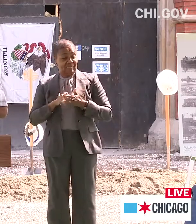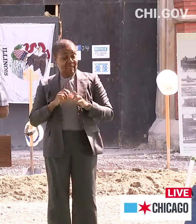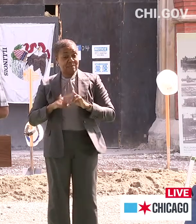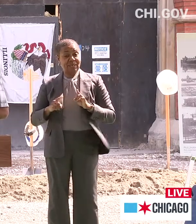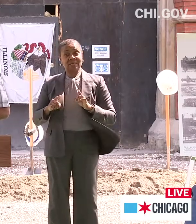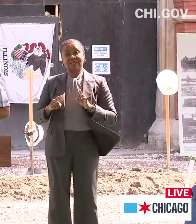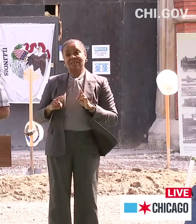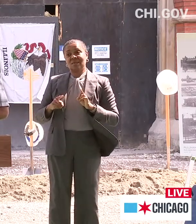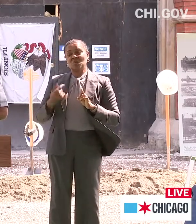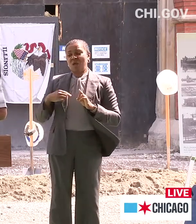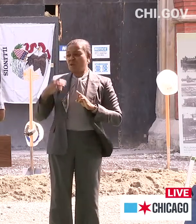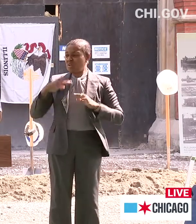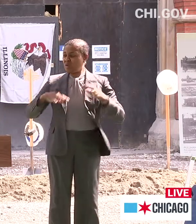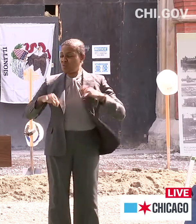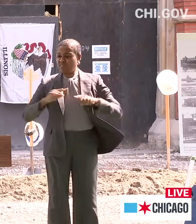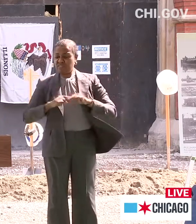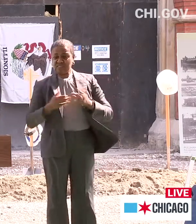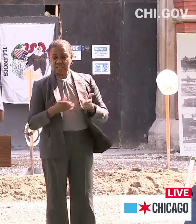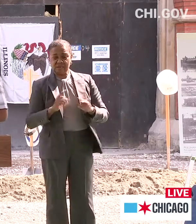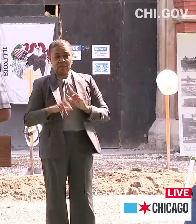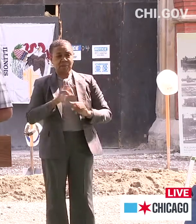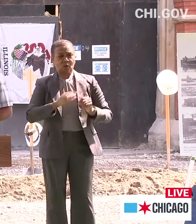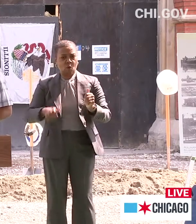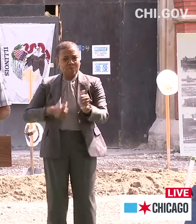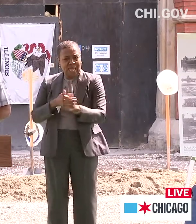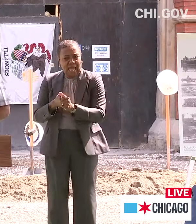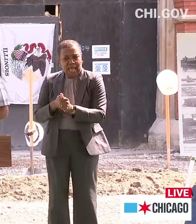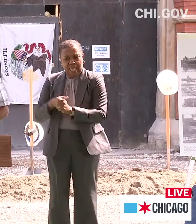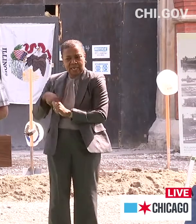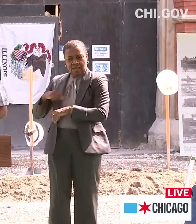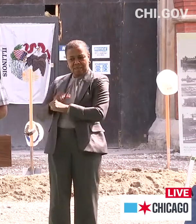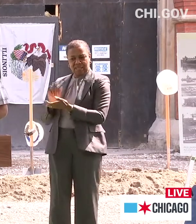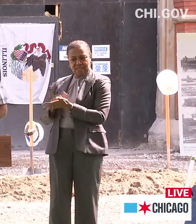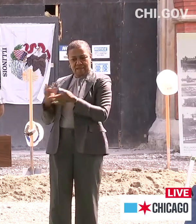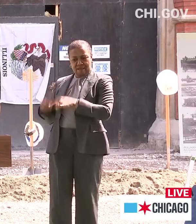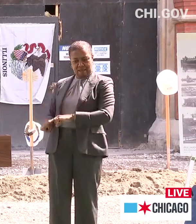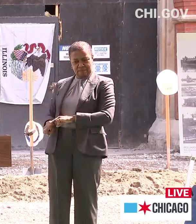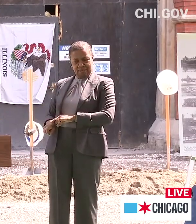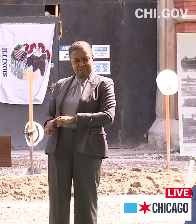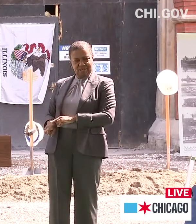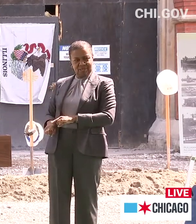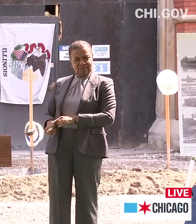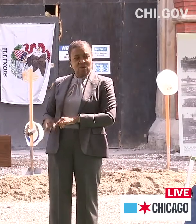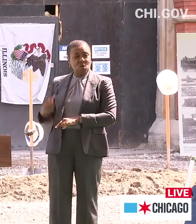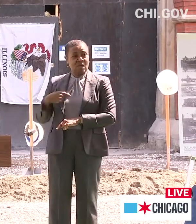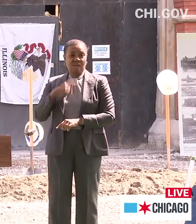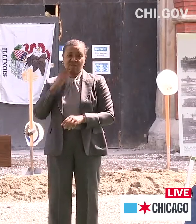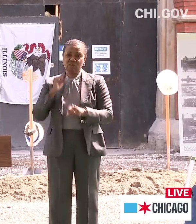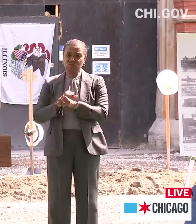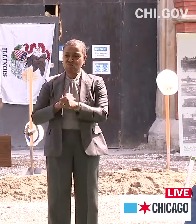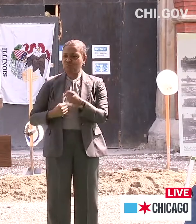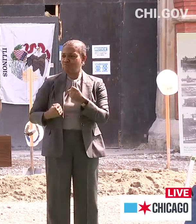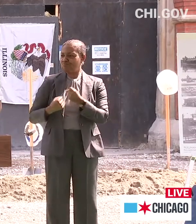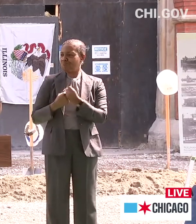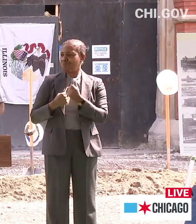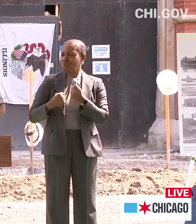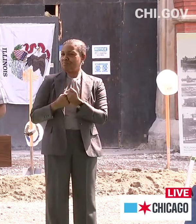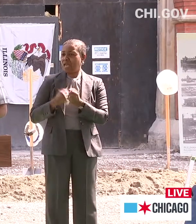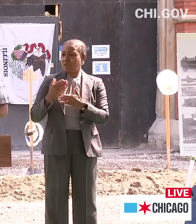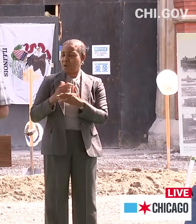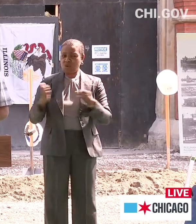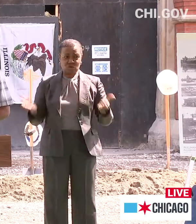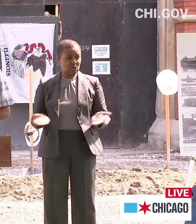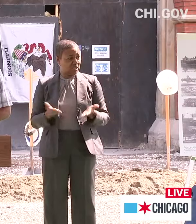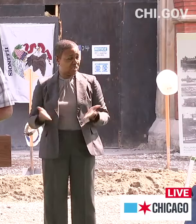we all get credit for different things, but we know there's people behind the scenes making things happen. And let me just say, we have a true soldier and a partner